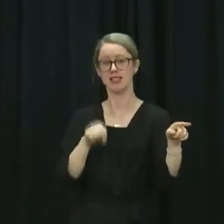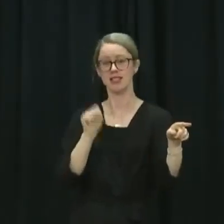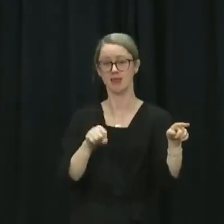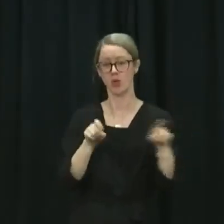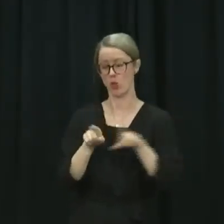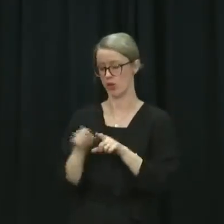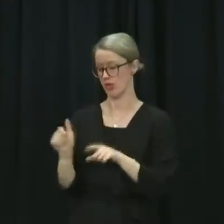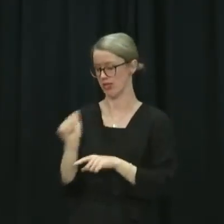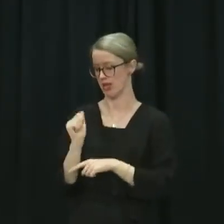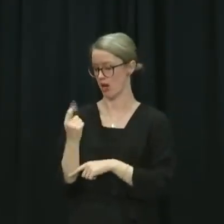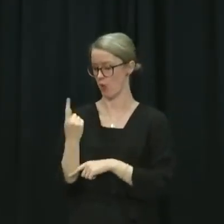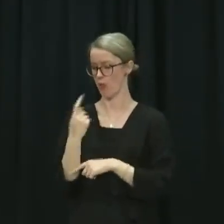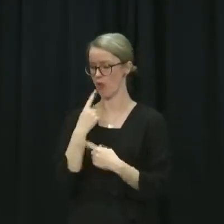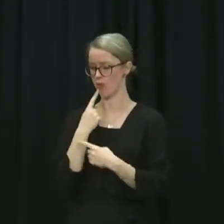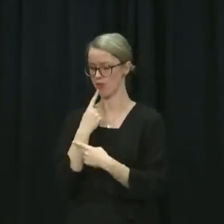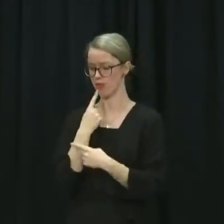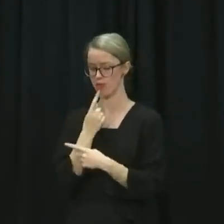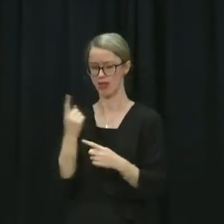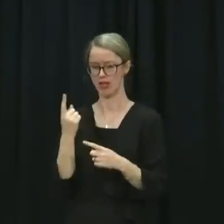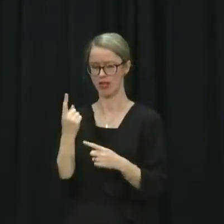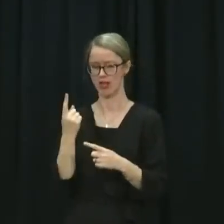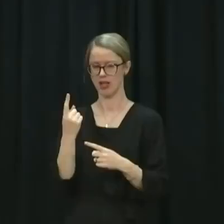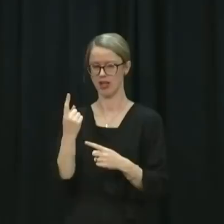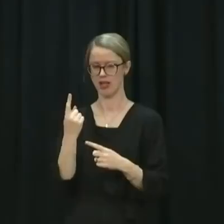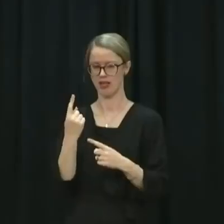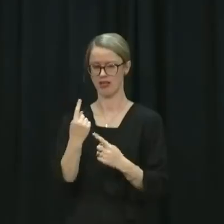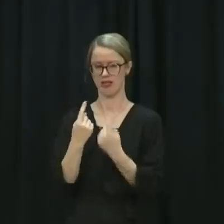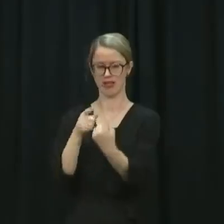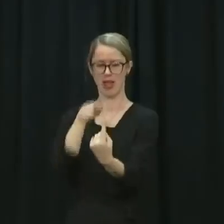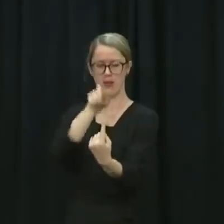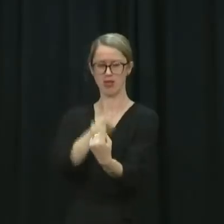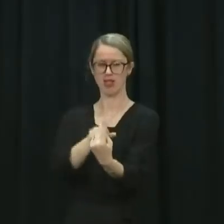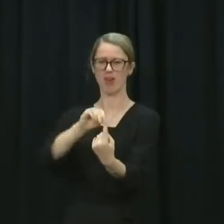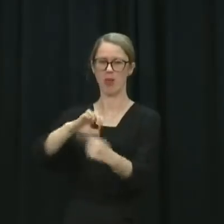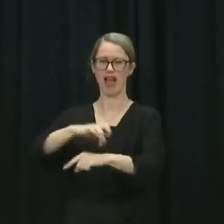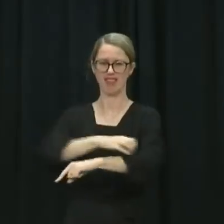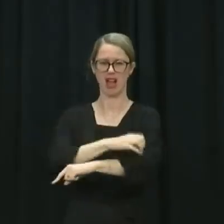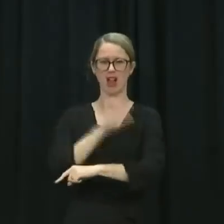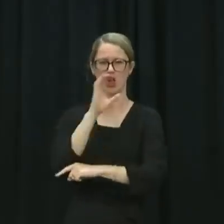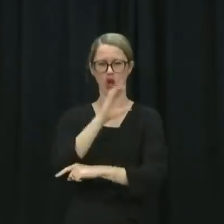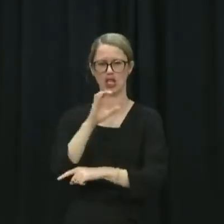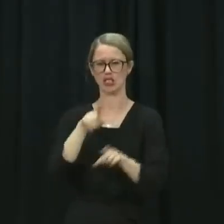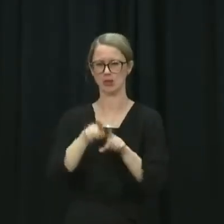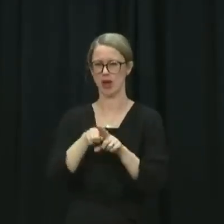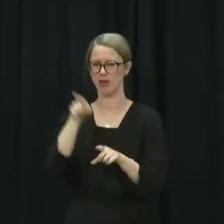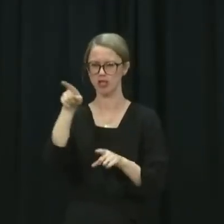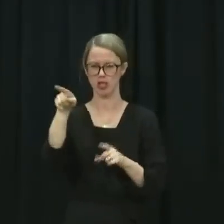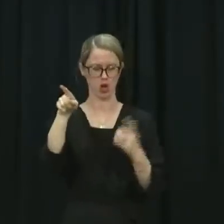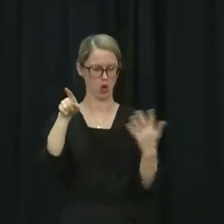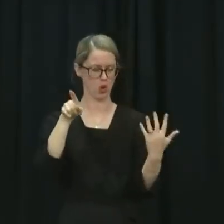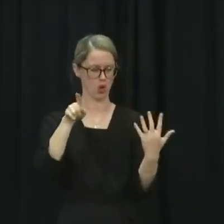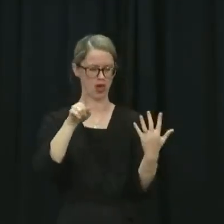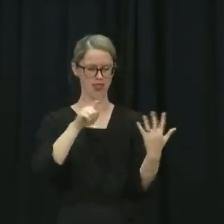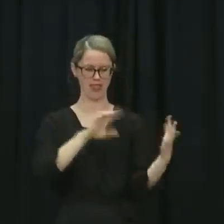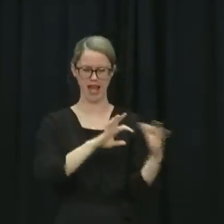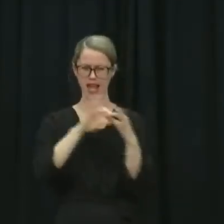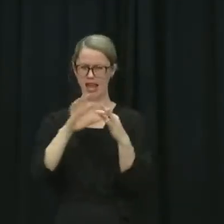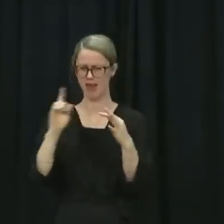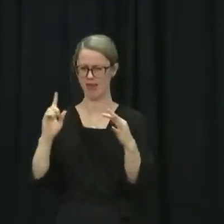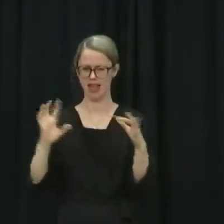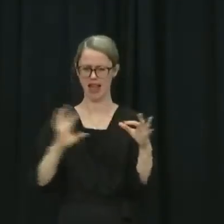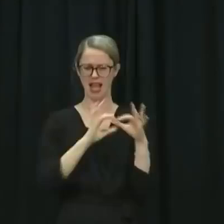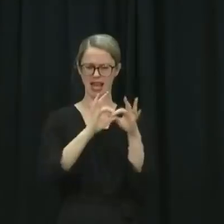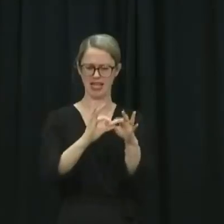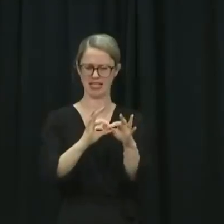cases reported yesterday was already an Avondale College-linked person as well. Yep. Yes. Are they linked to the family?